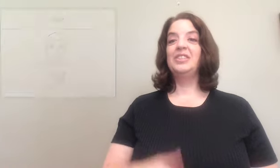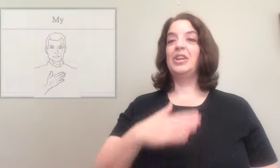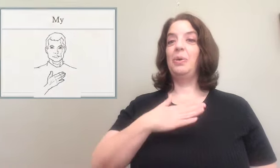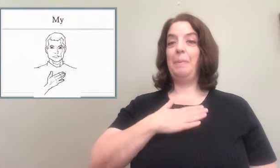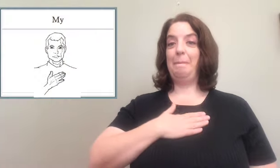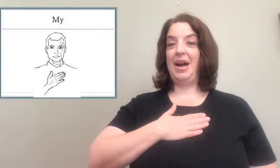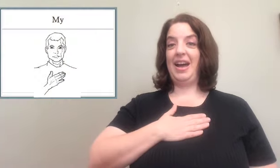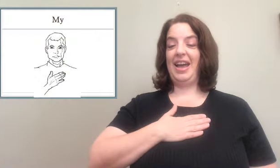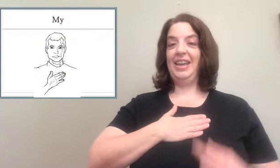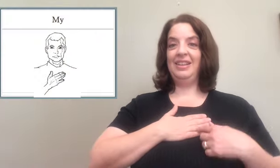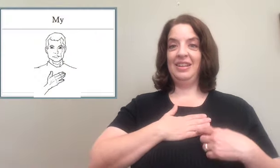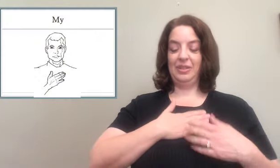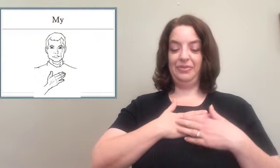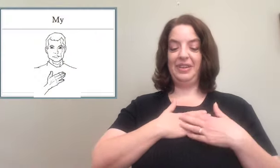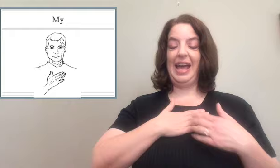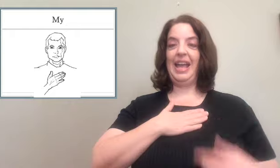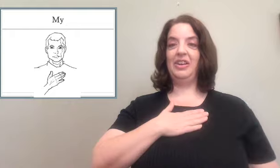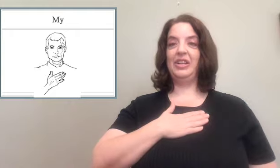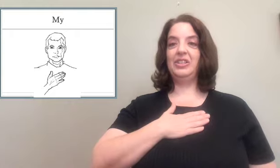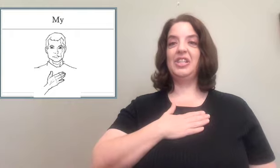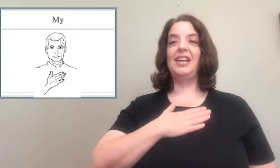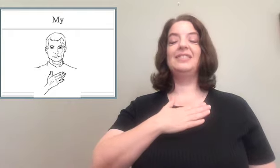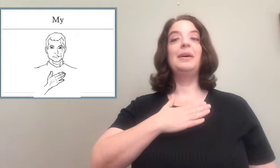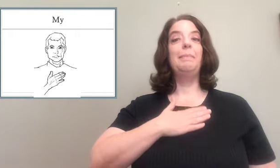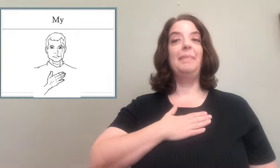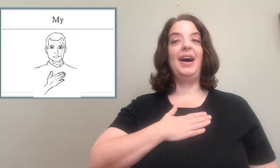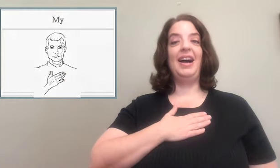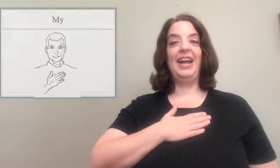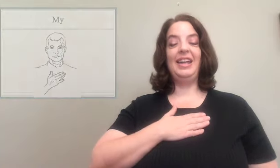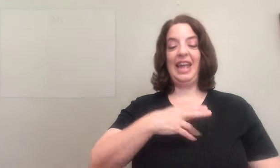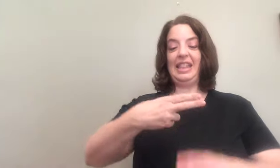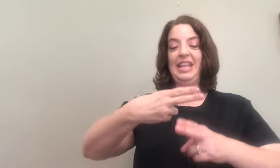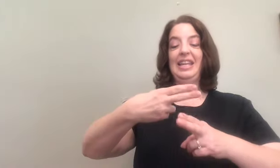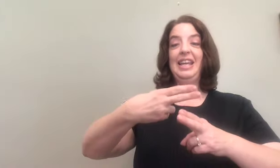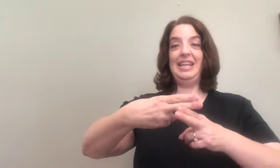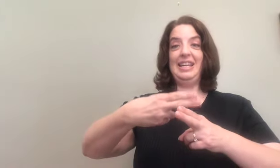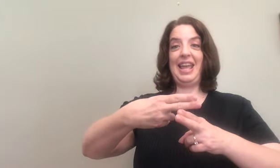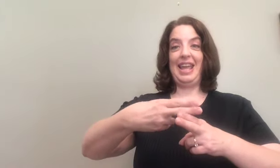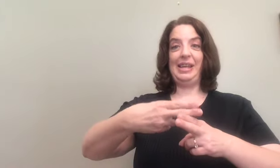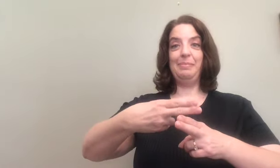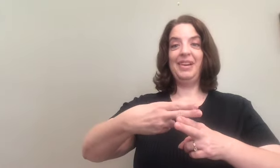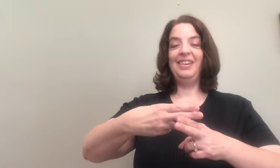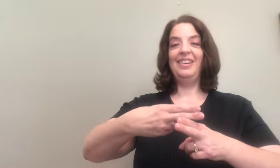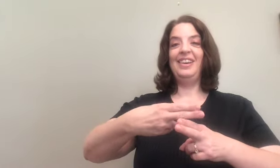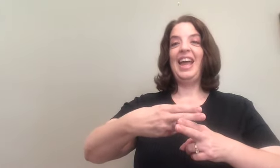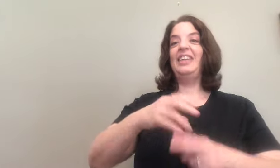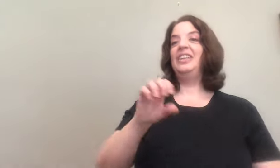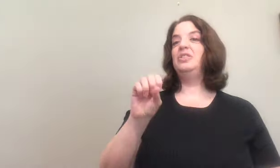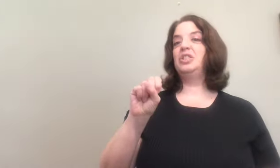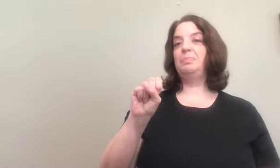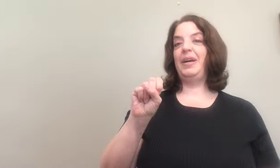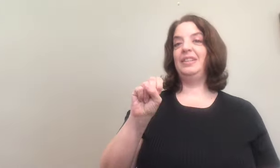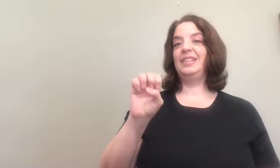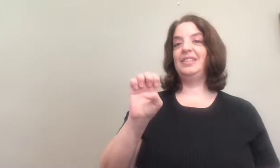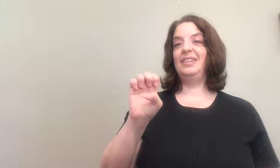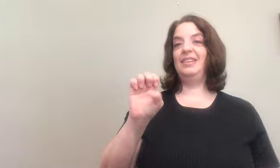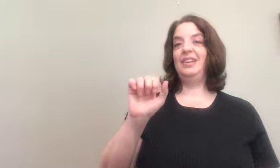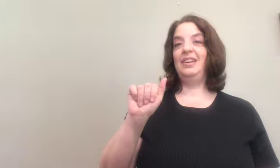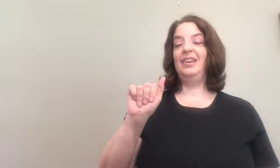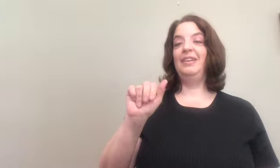so it's a flat hand on your chest, and then name, and then you'd spell it. My